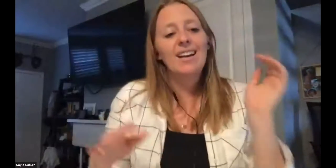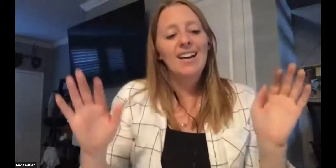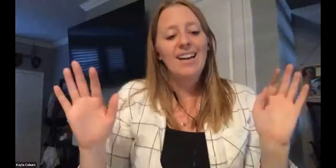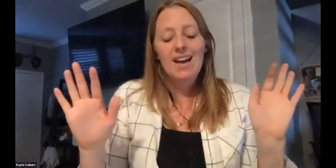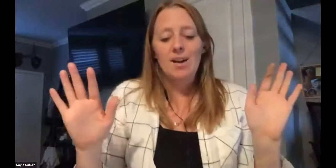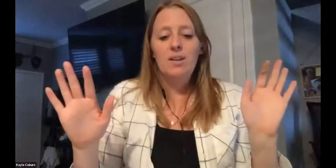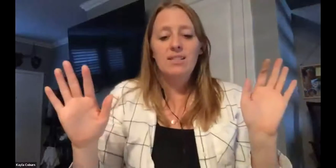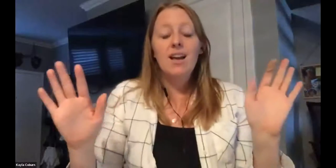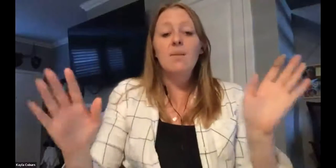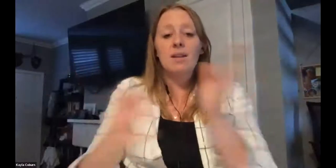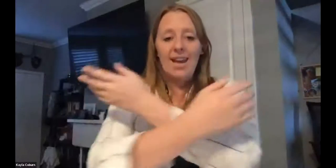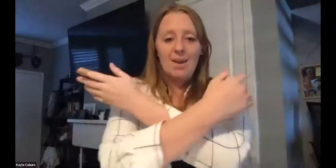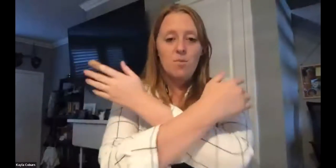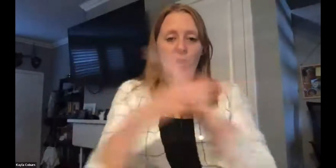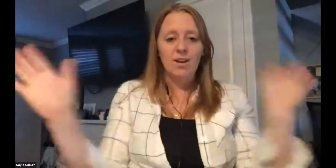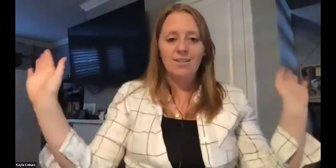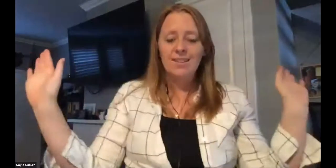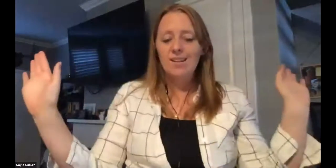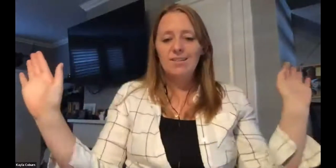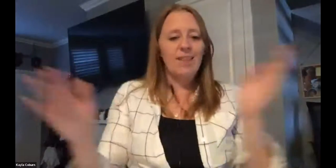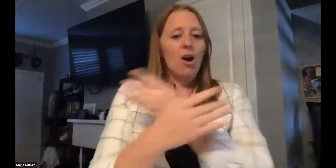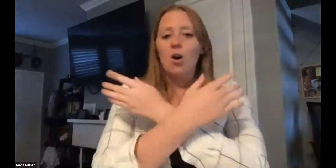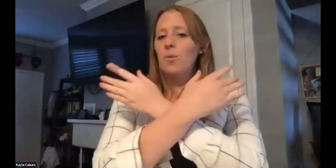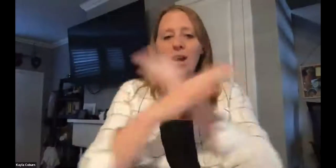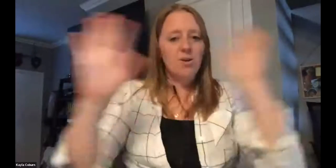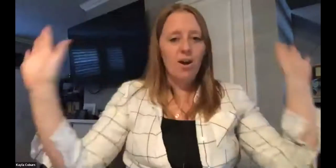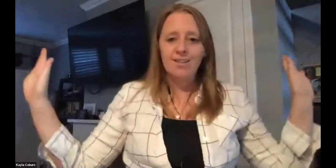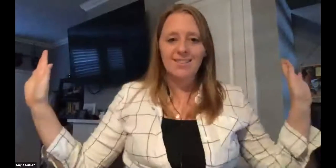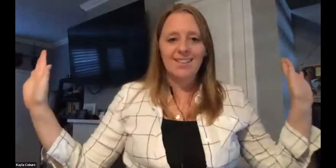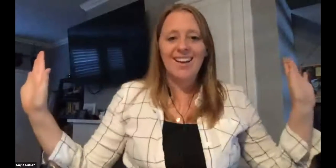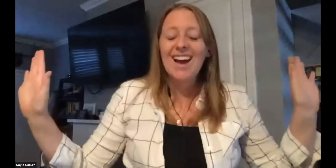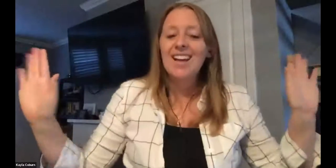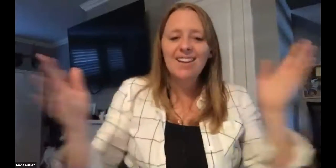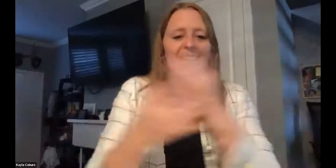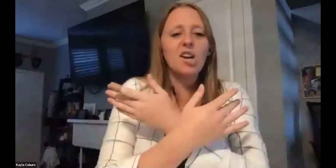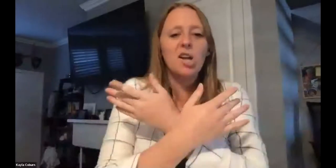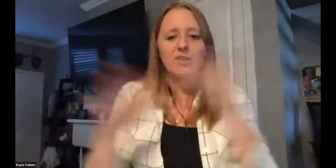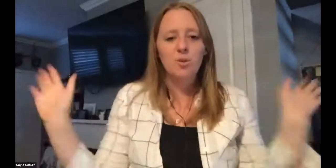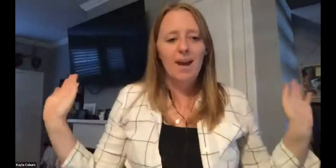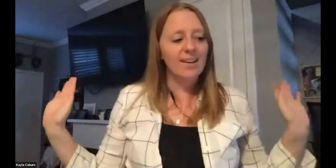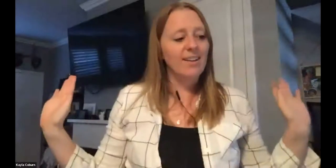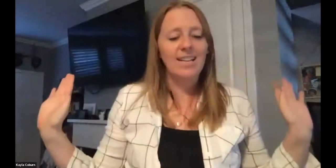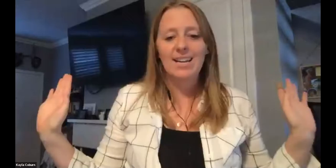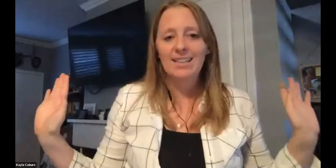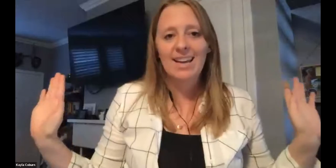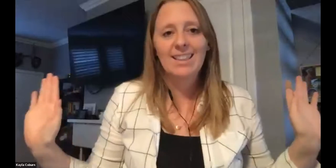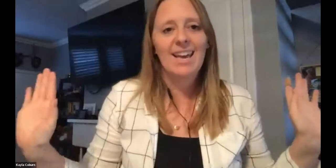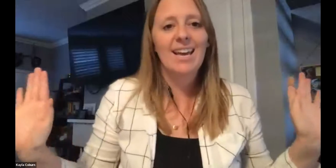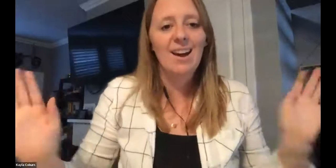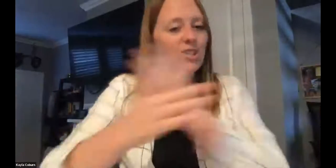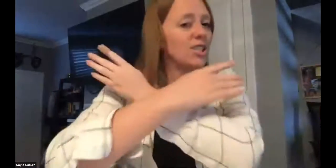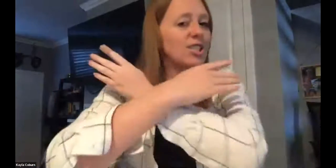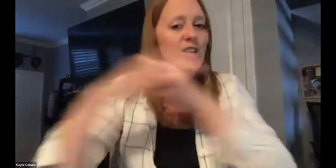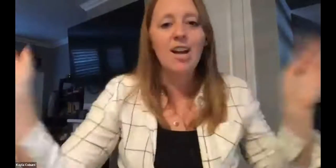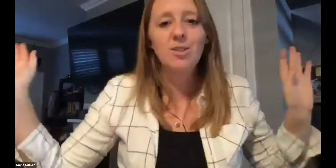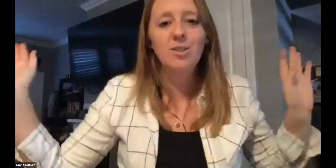here. Some like it more like all the way across. I like to call it the dramatic all done, that they